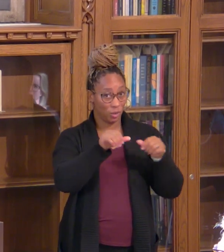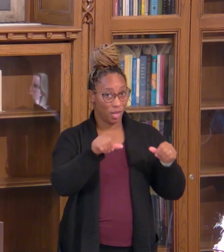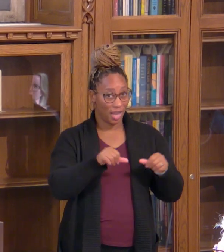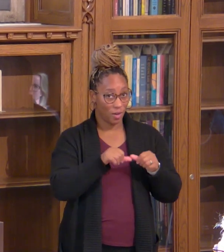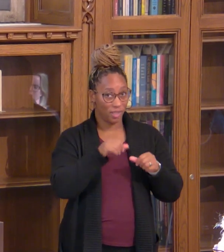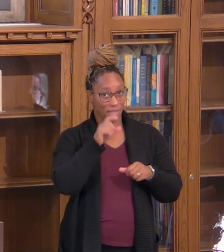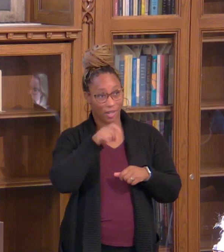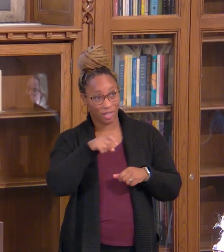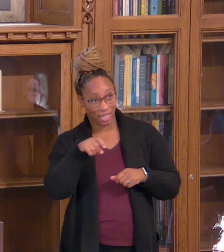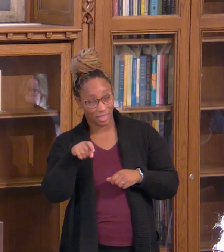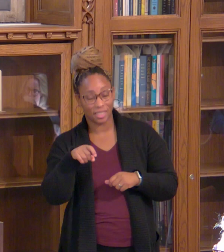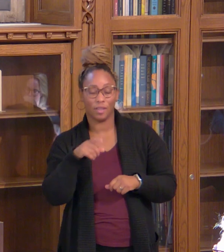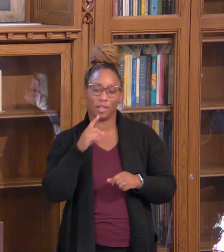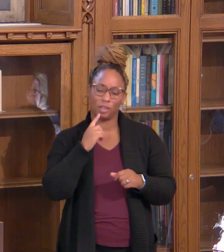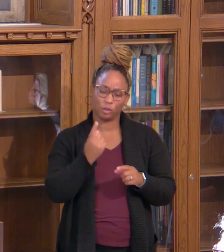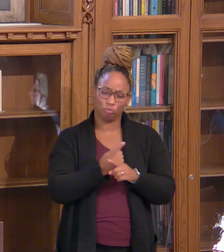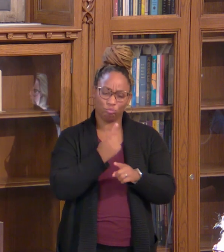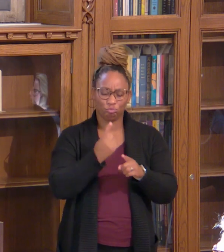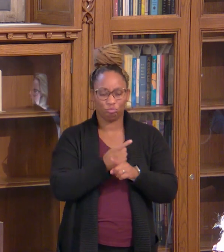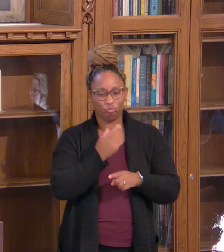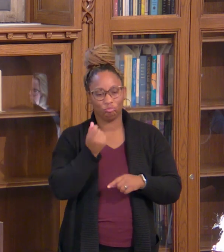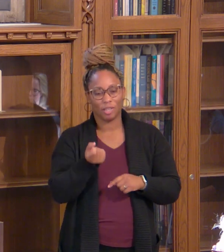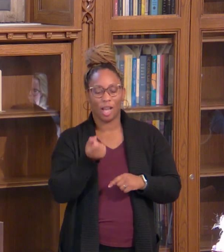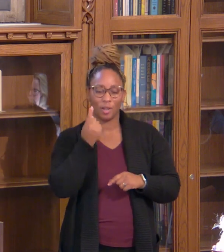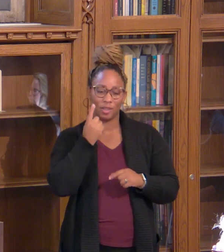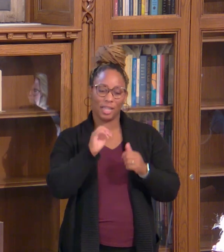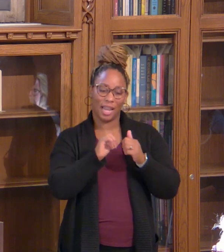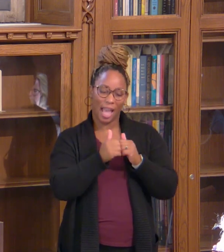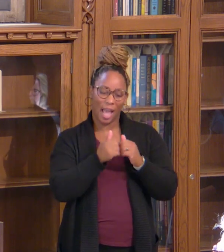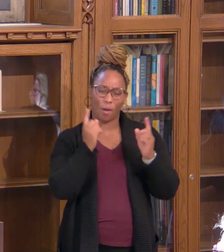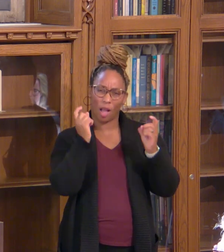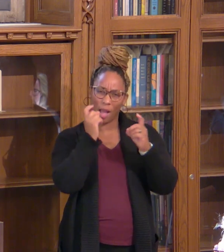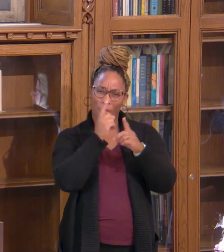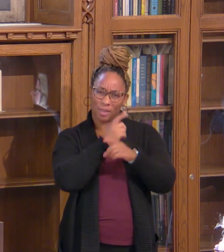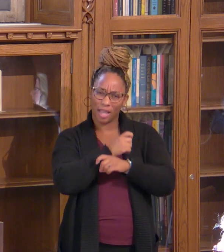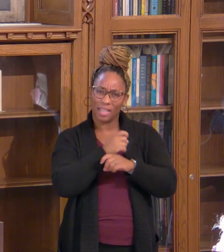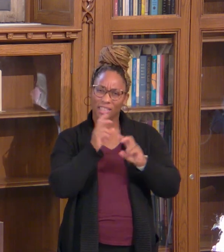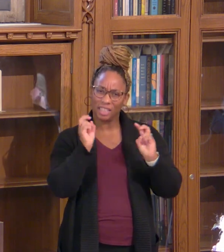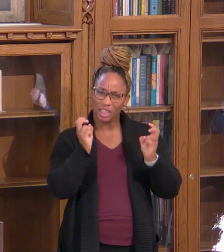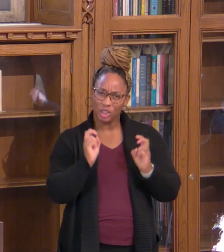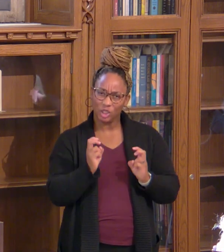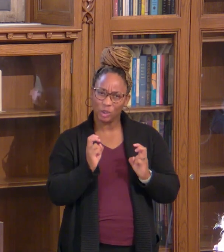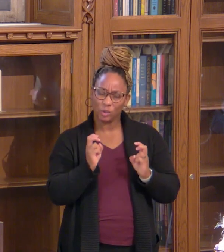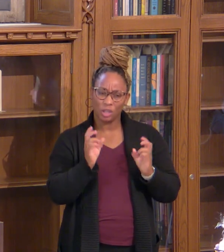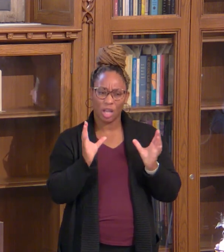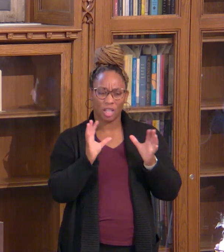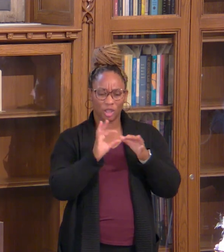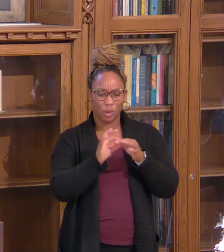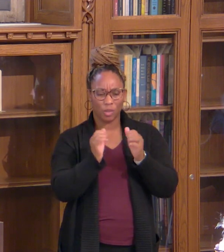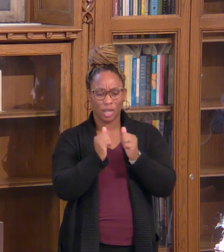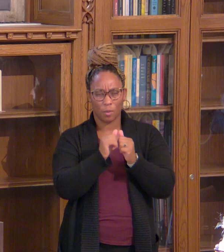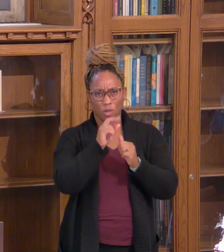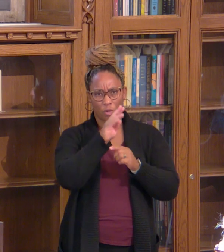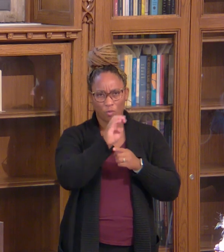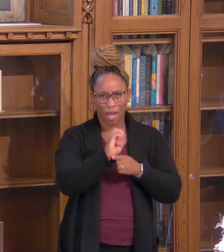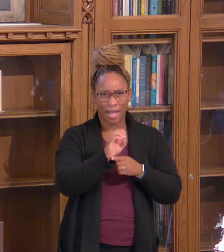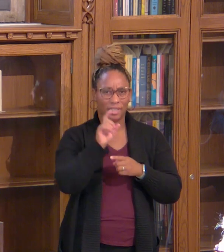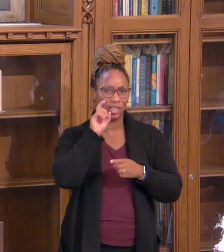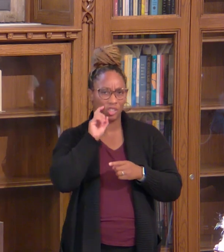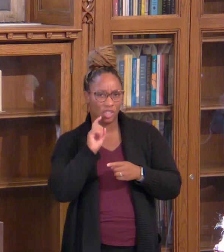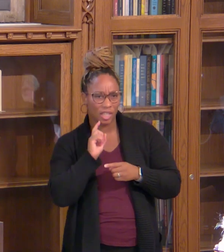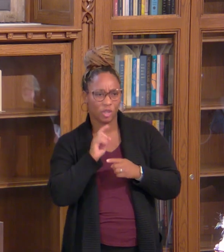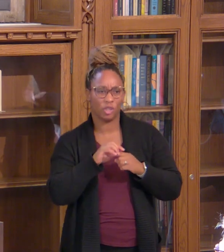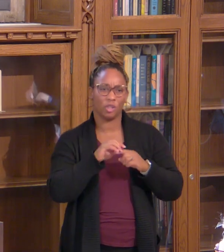necessary in order to properly understand how complex issues associated with race gender